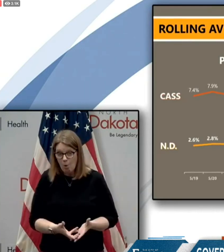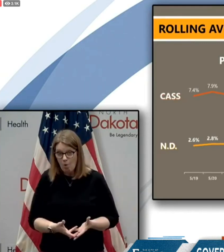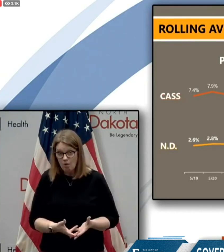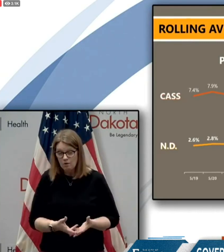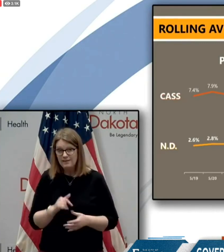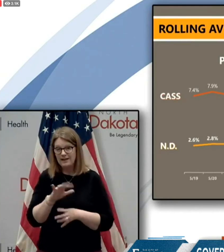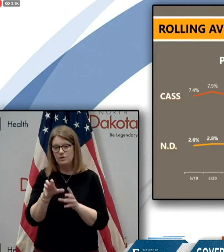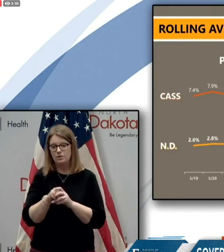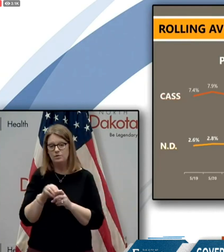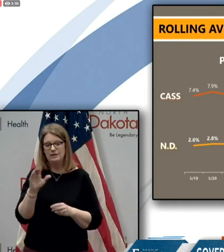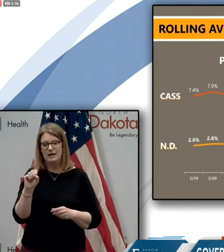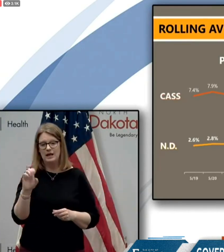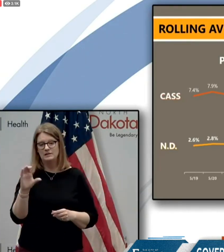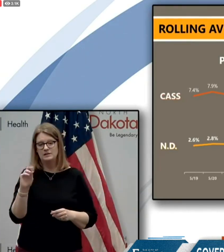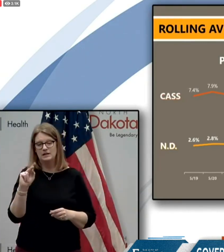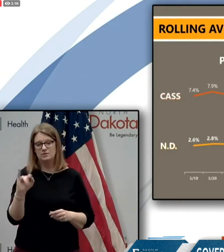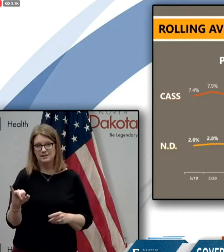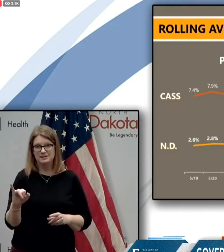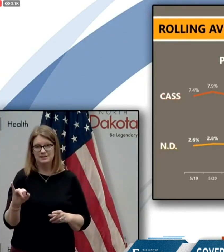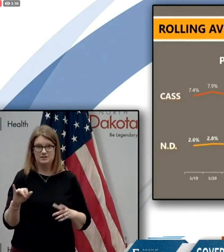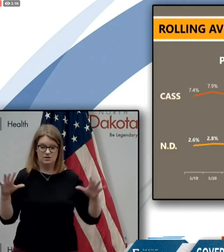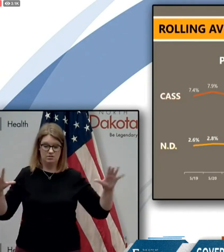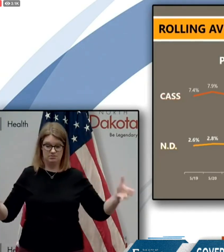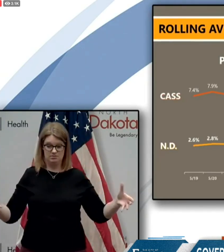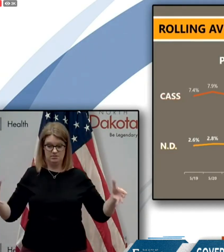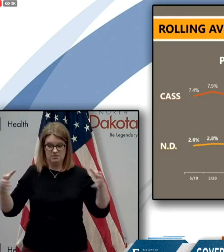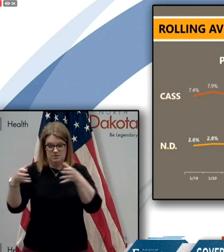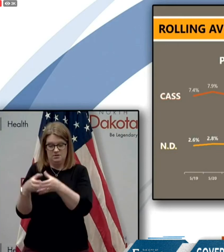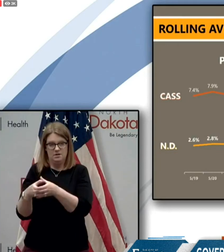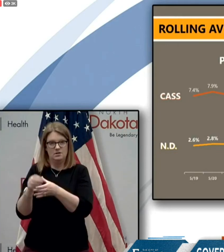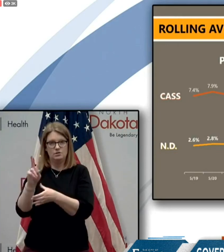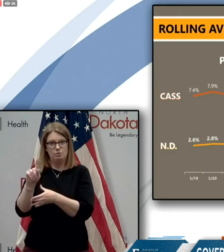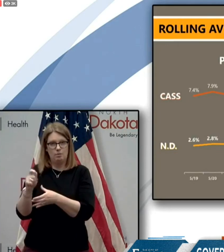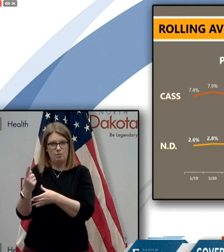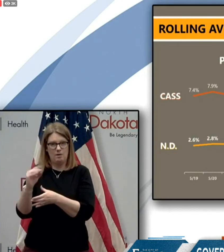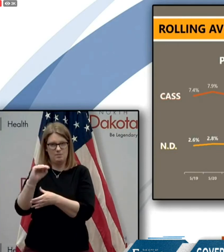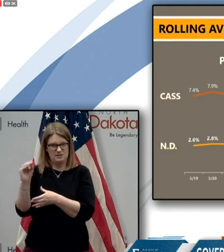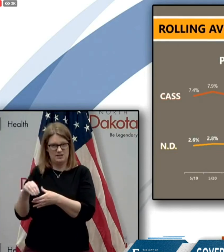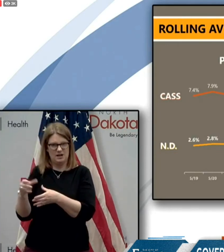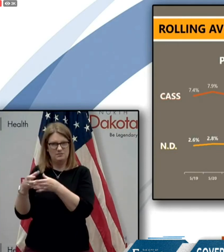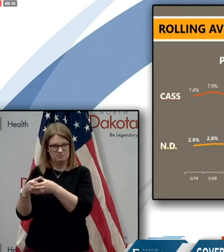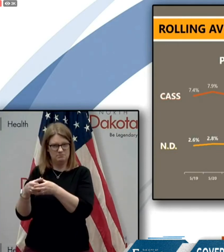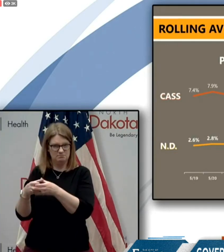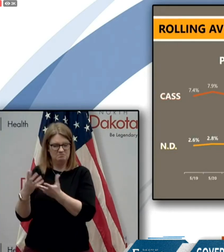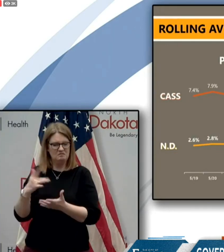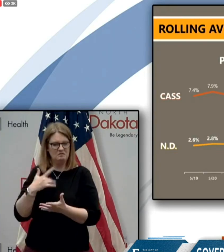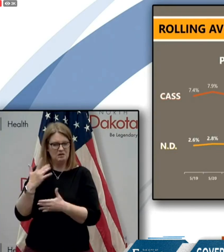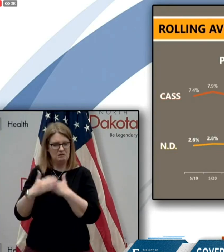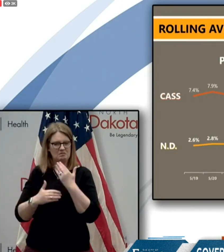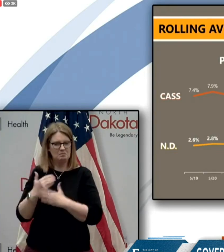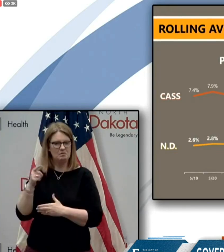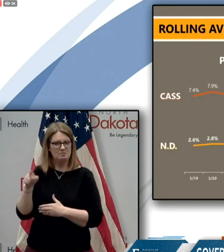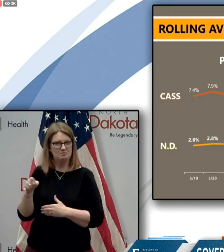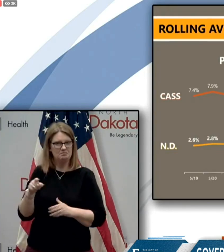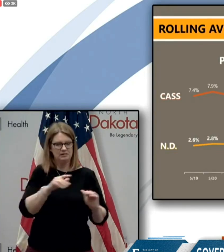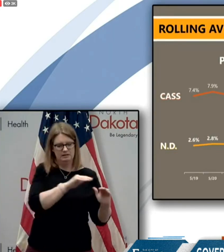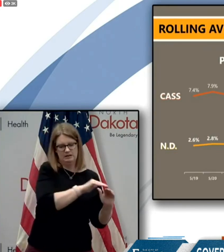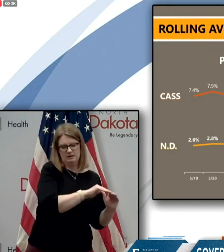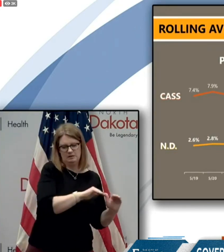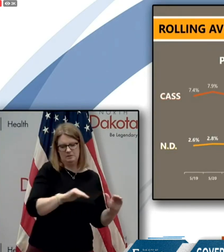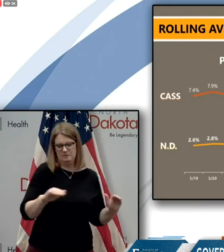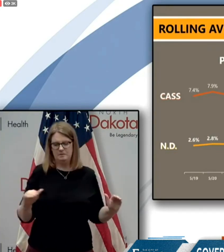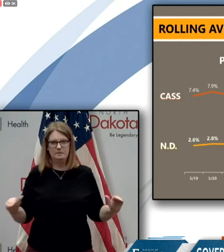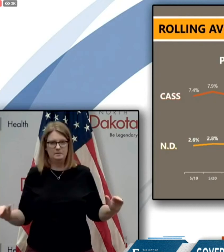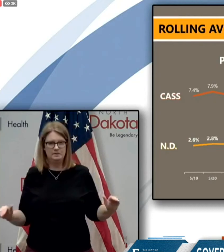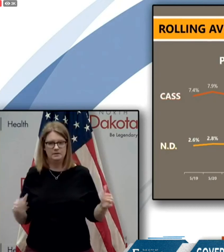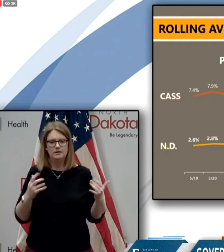County numbers, is 2.1%. And again, we like the trend lines there. And as we take a look